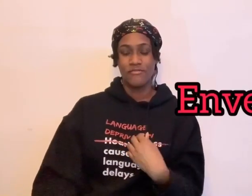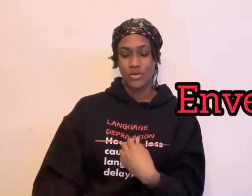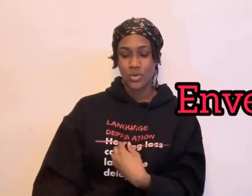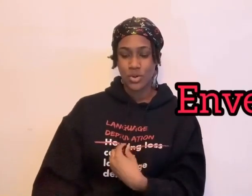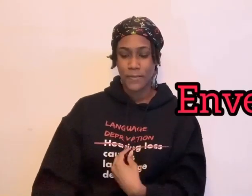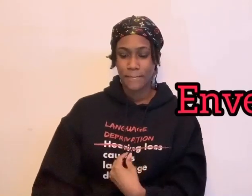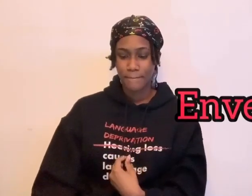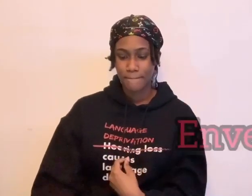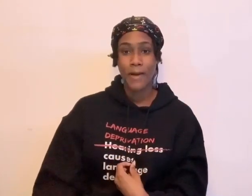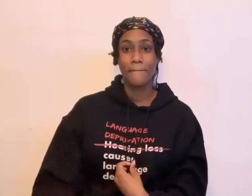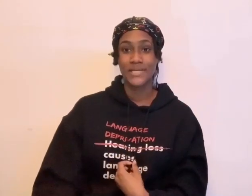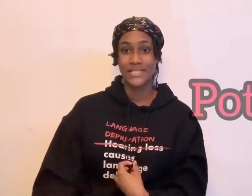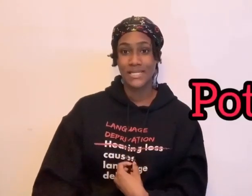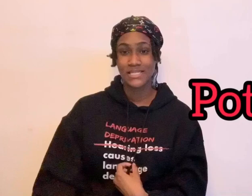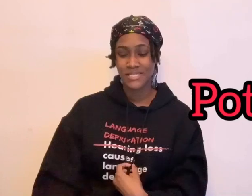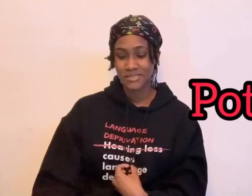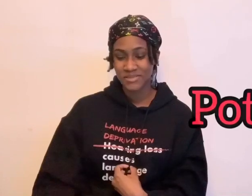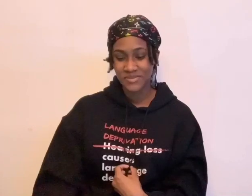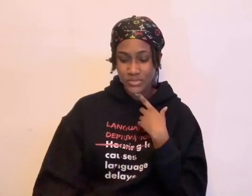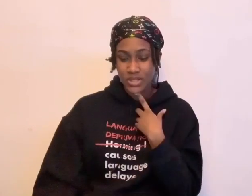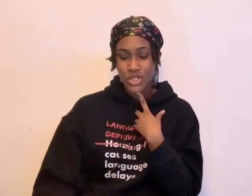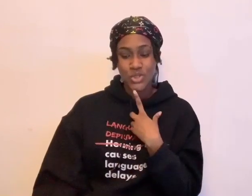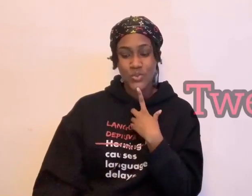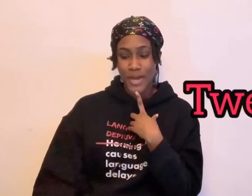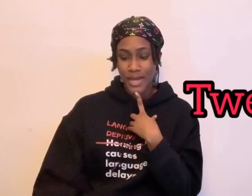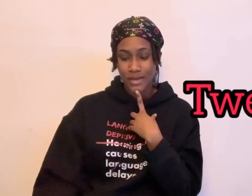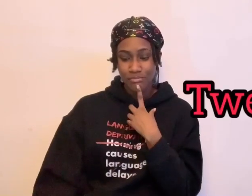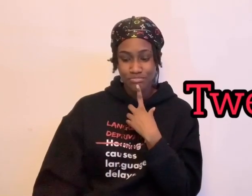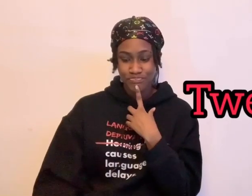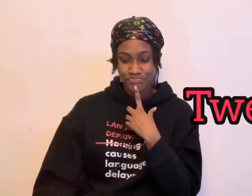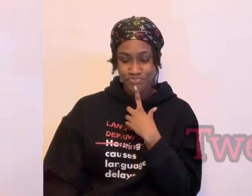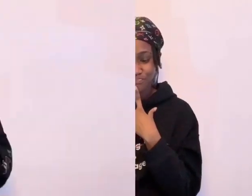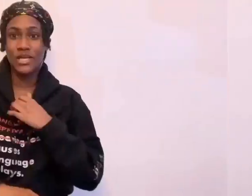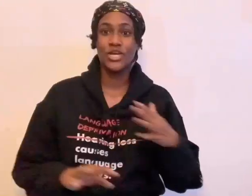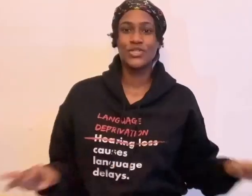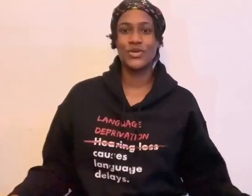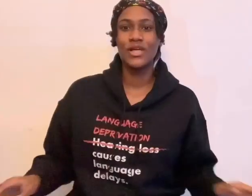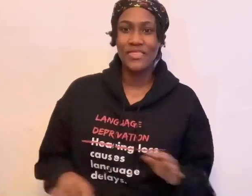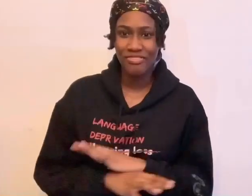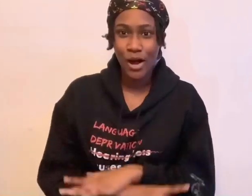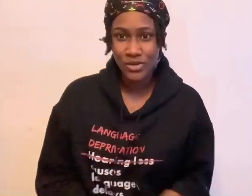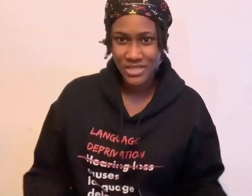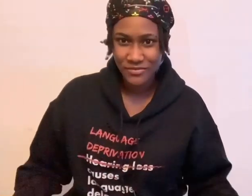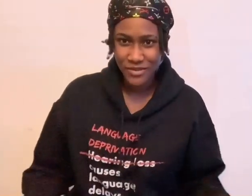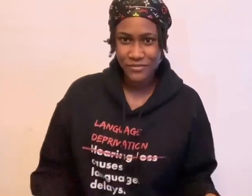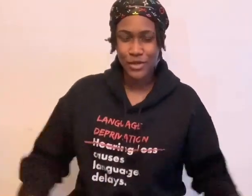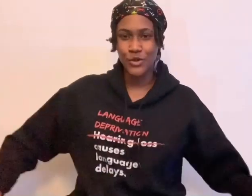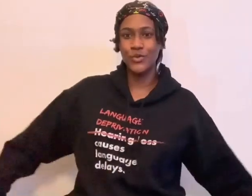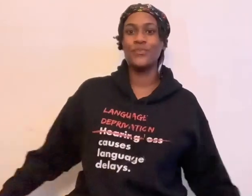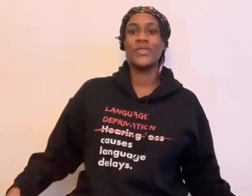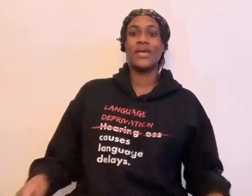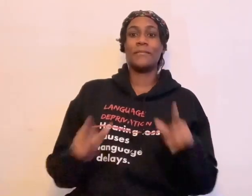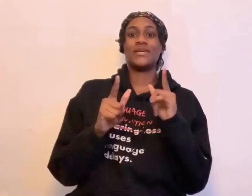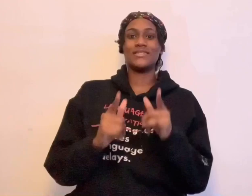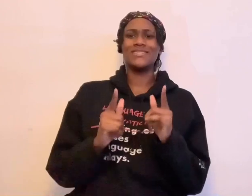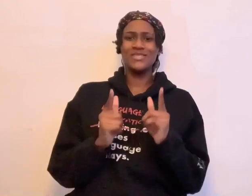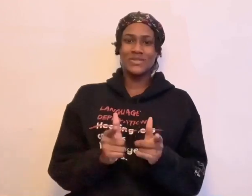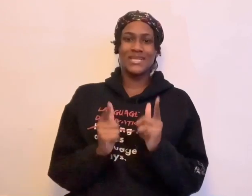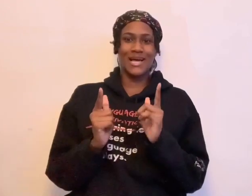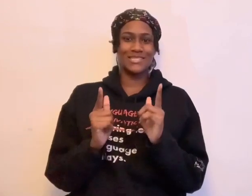envelope, potato, twang. Okay. So that was it for the video, but since this was the accent